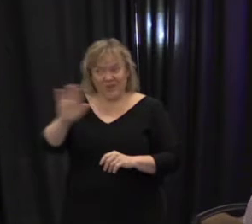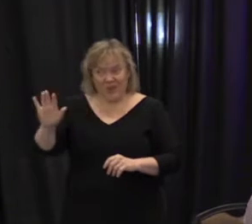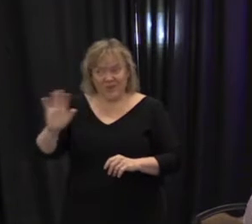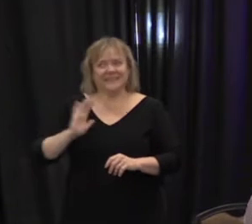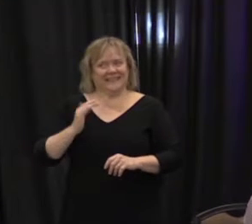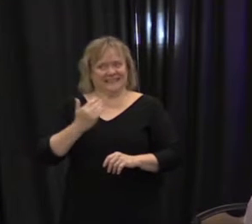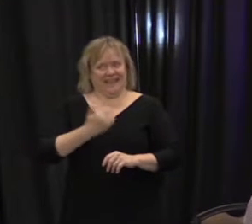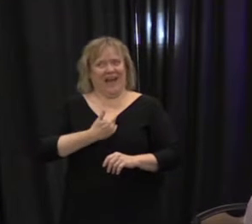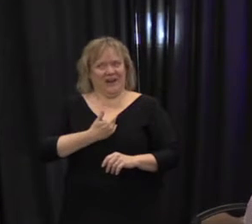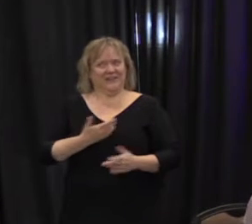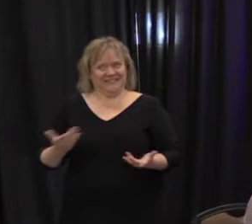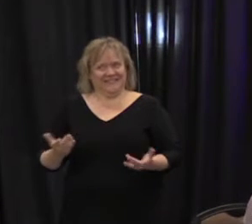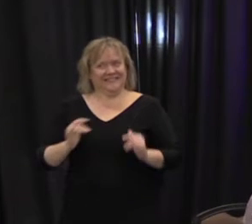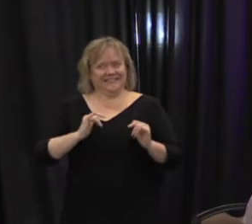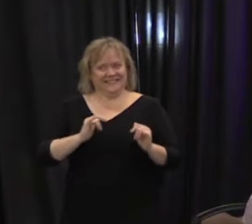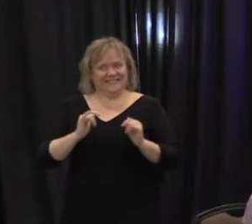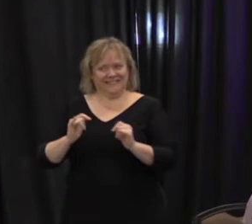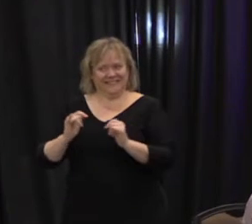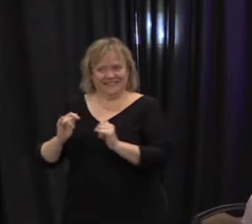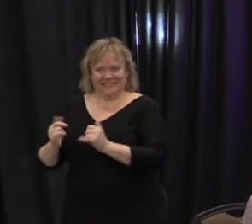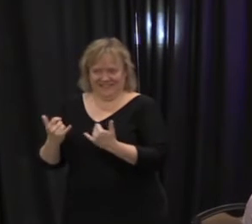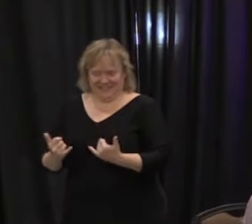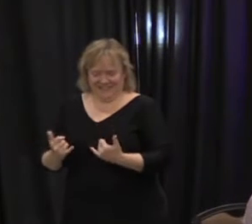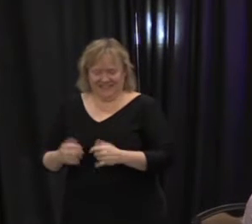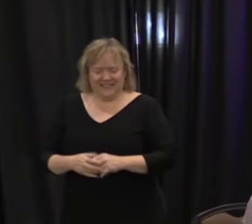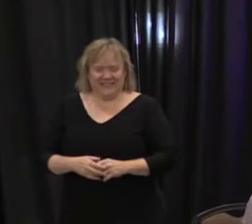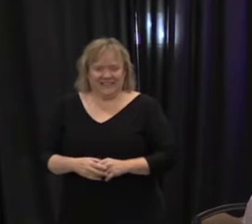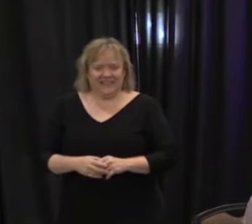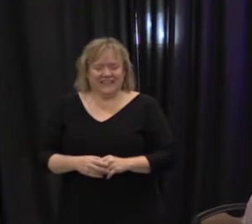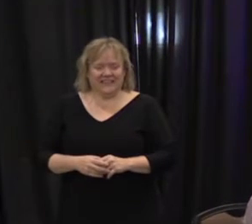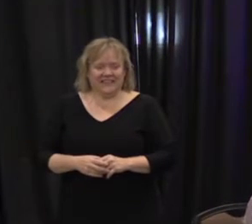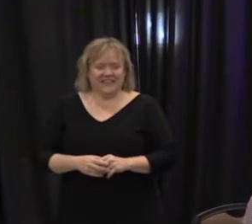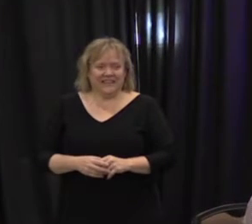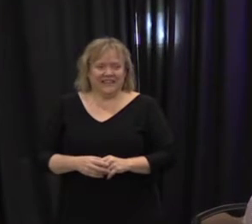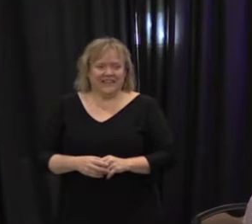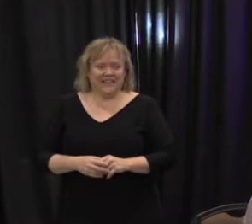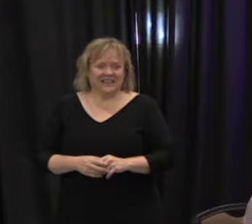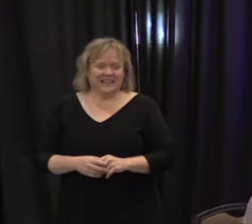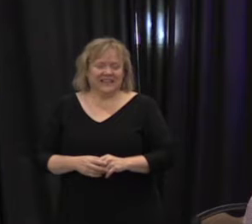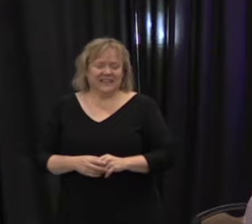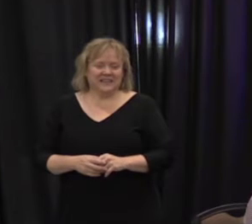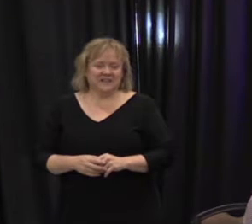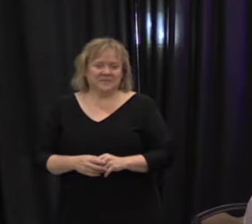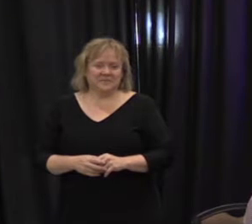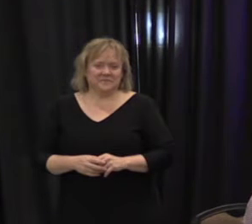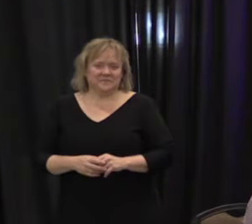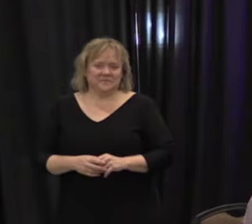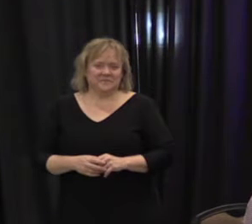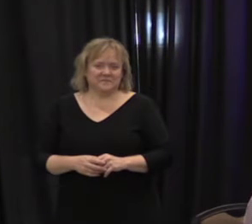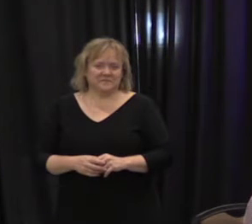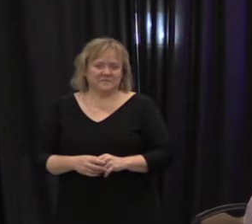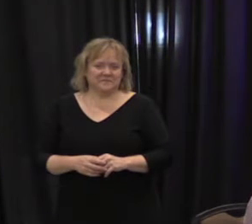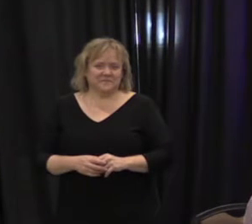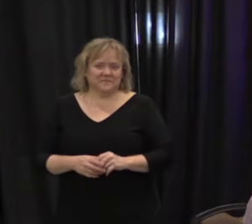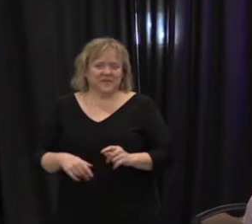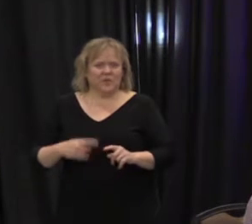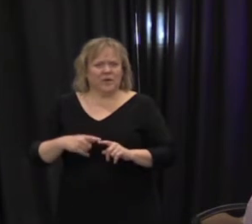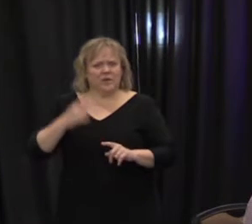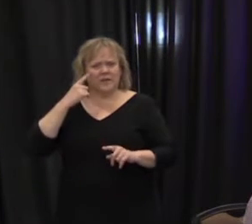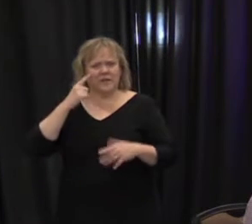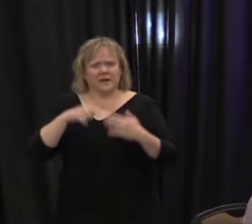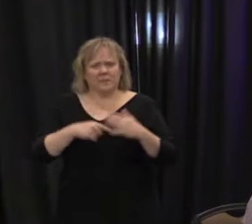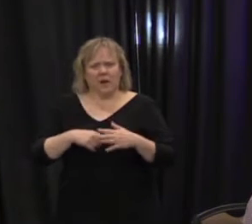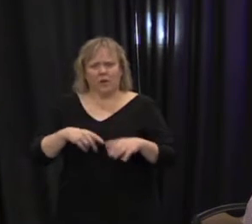through these shenanigans for a long time, so yes. And, you know, when we think about like